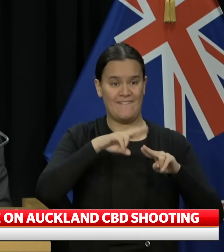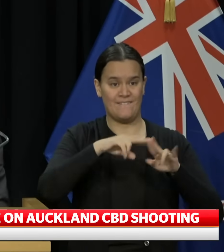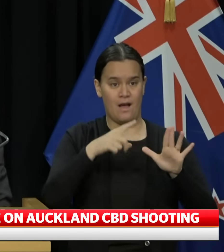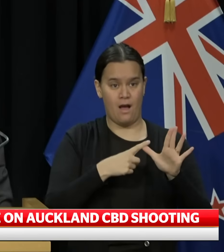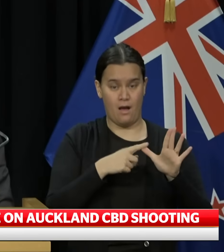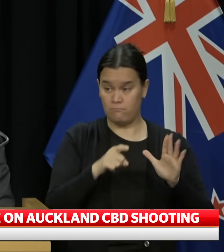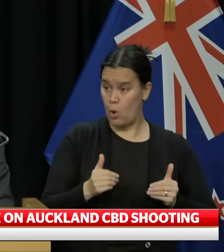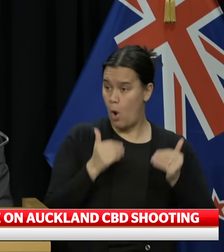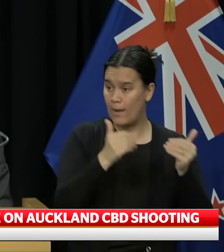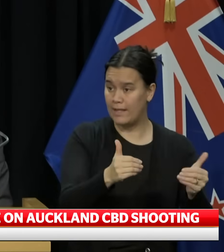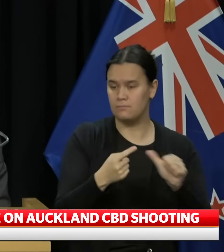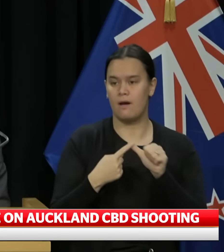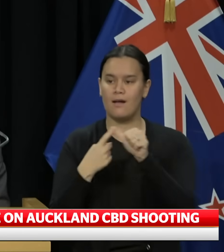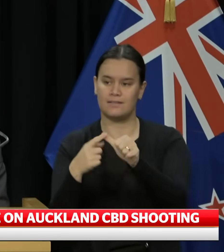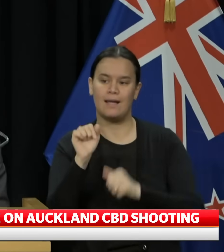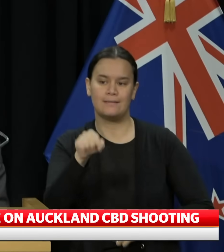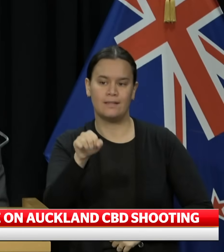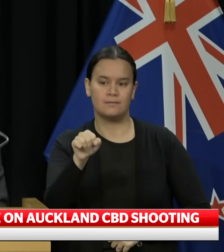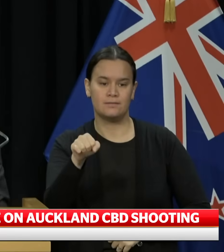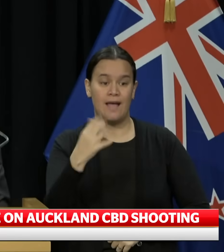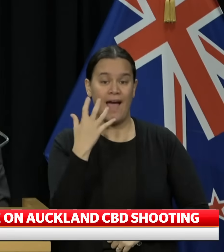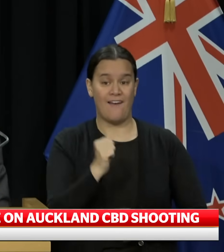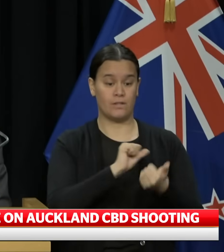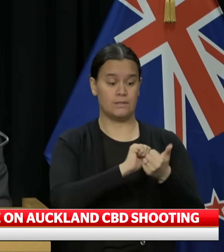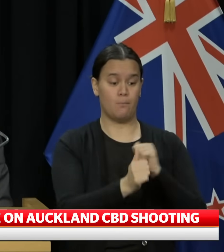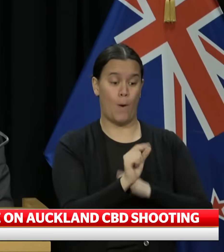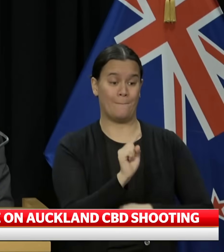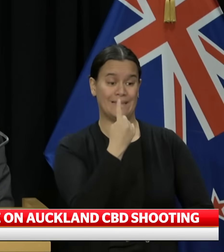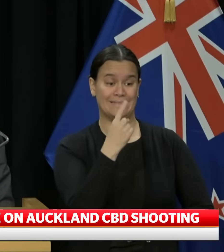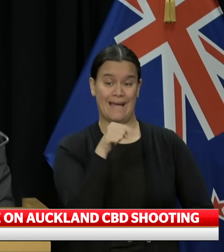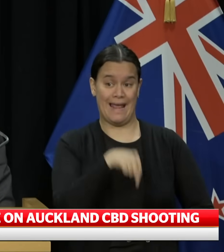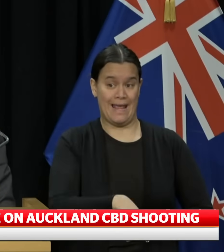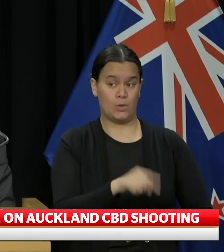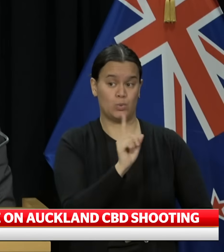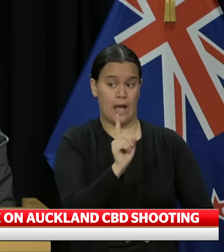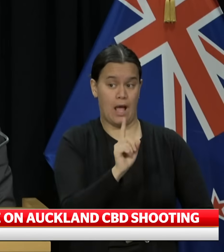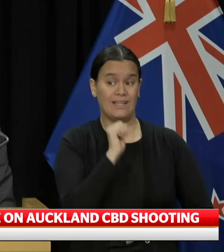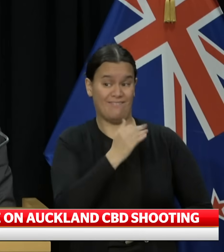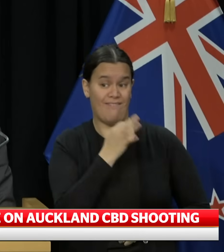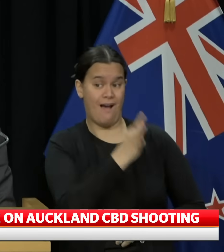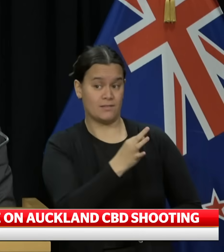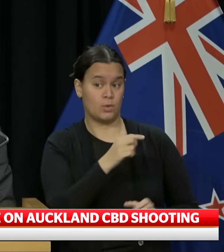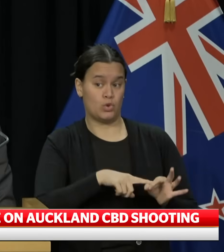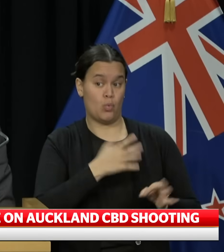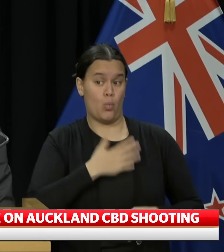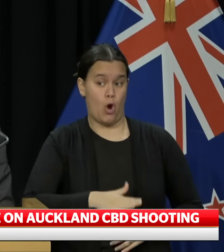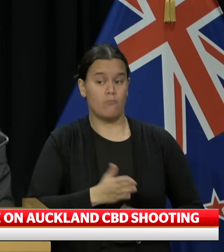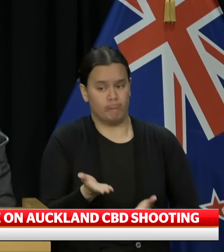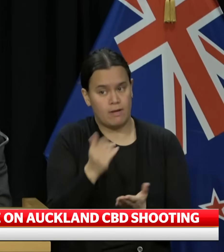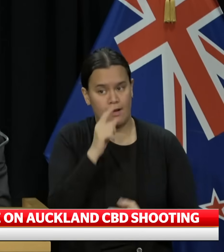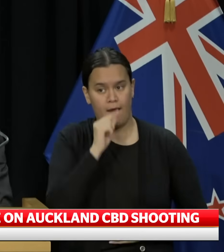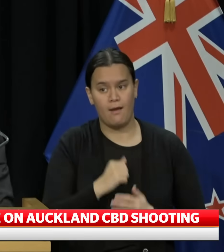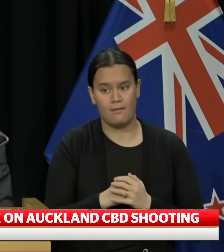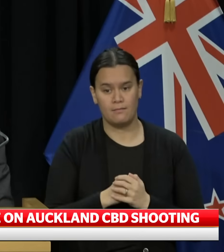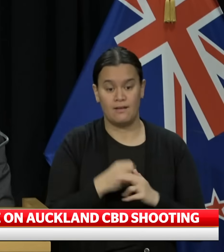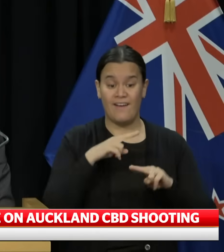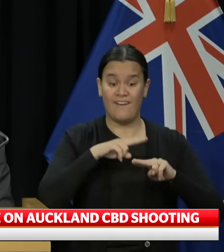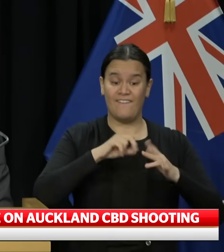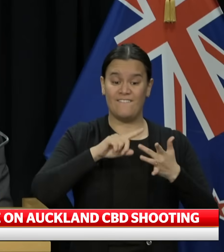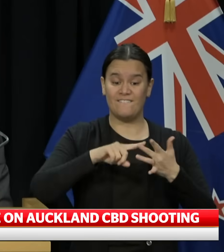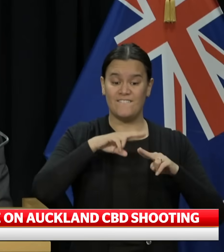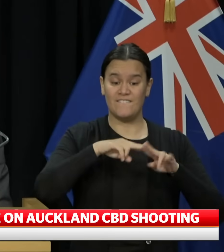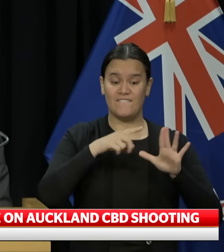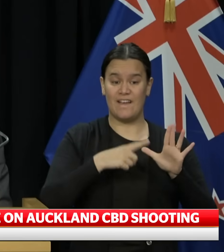are. We've got the Minister for Sport here if you've got further questions about that, but we have been in regular contact with FIFA. They are